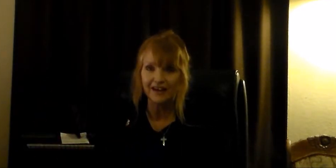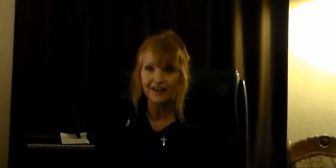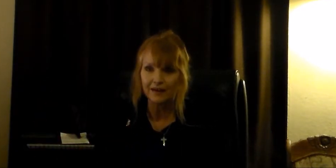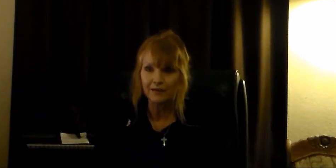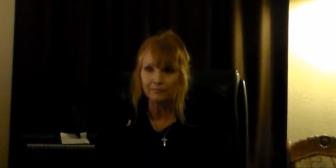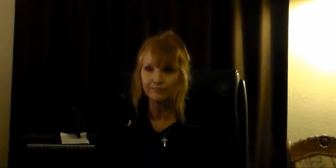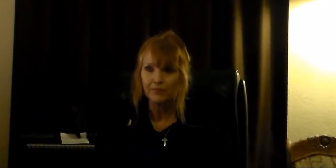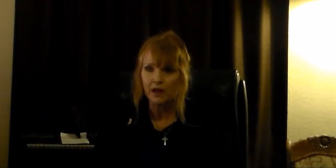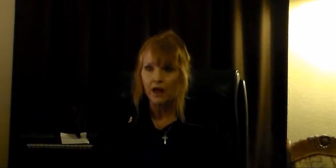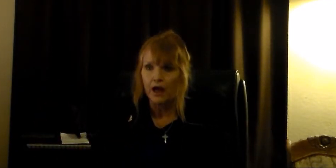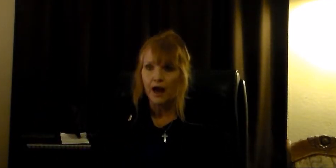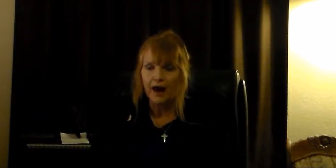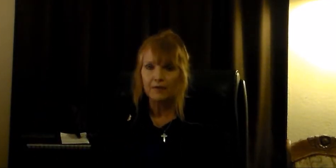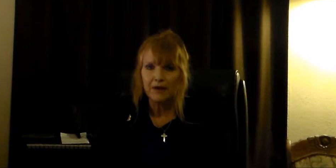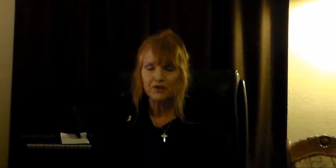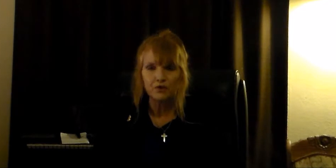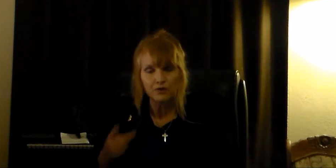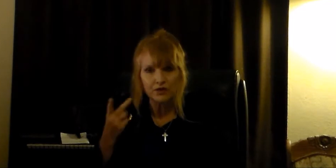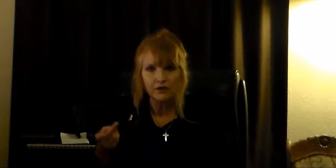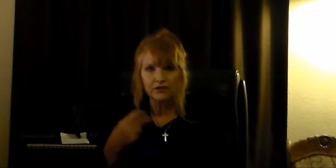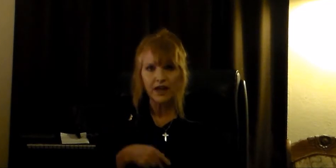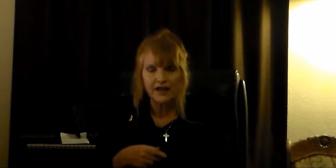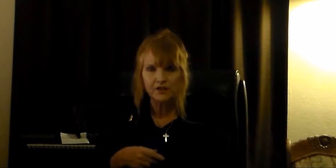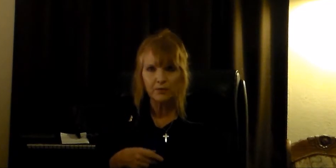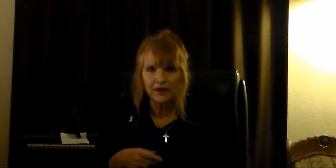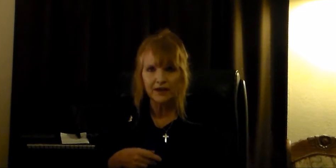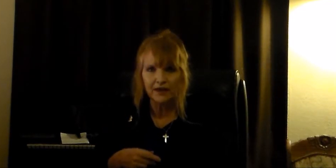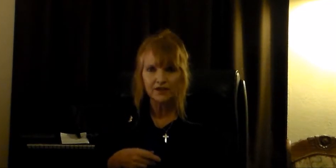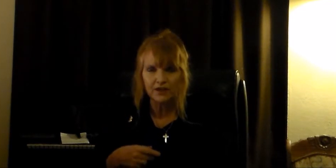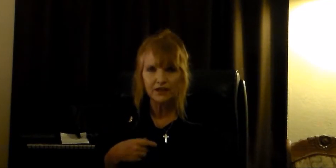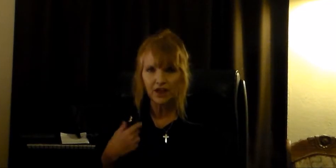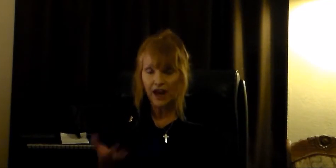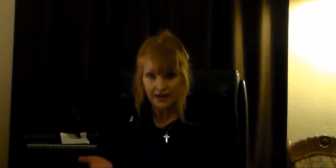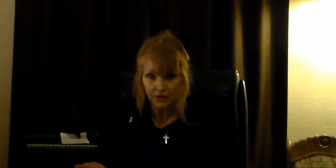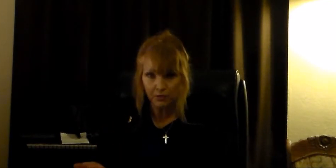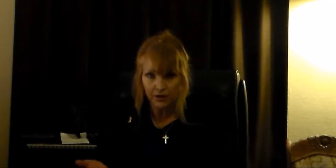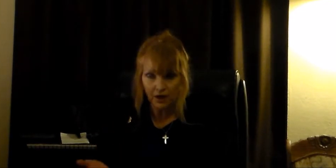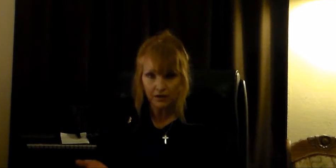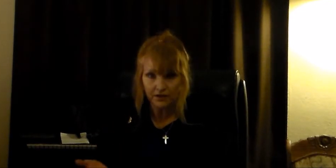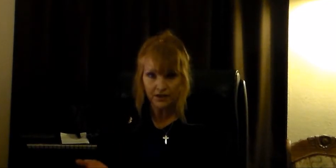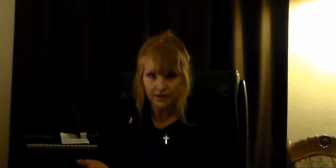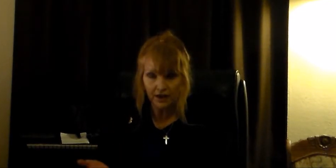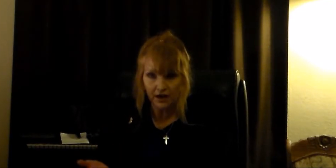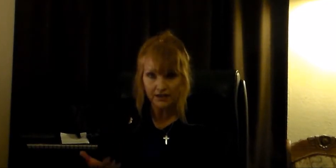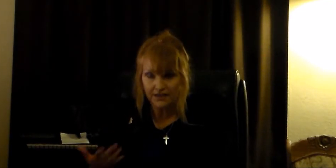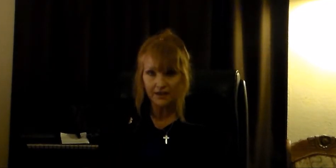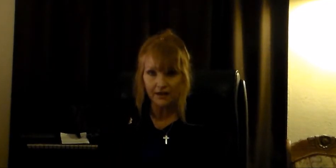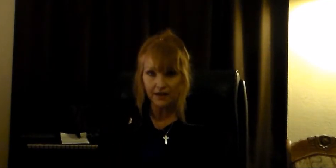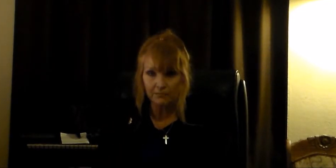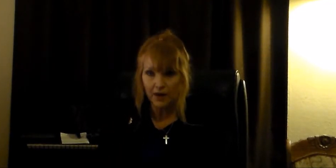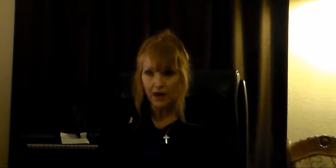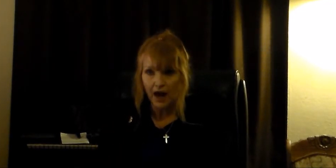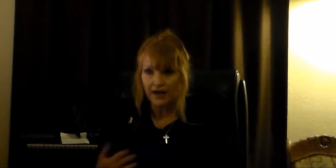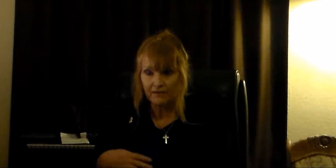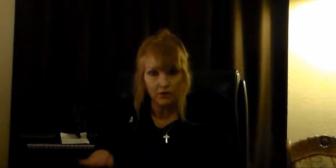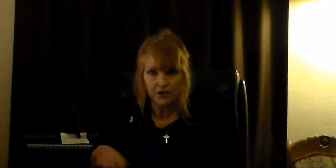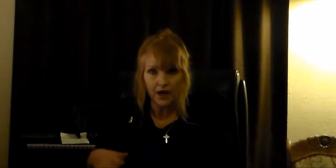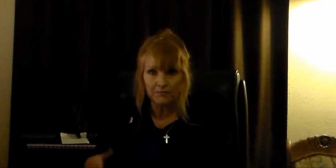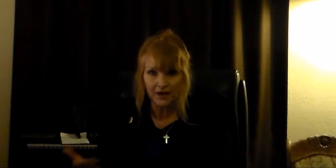outside. I made 2 new songs last week, and the last one called TikTok, It's Time. I didn't have no time at